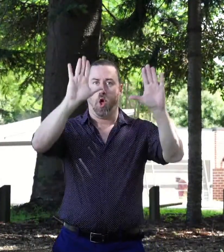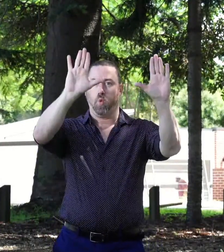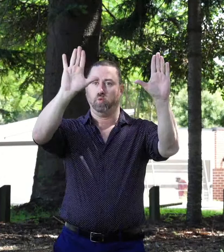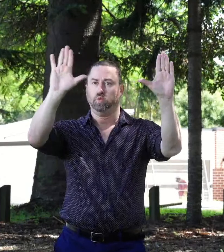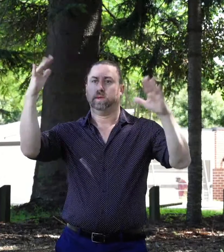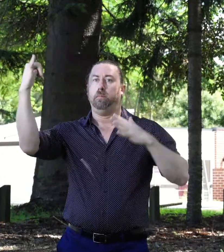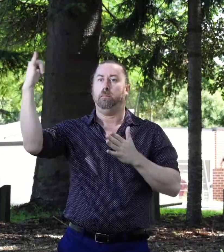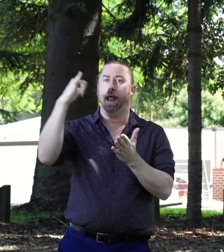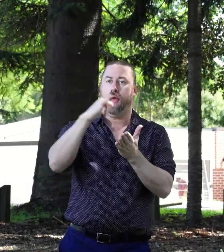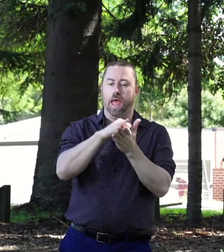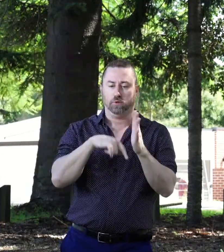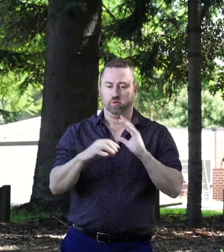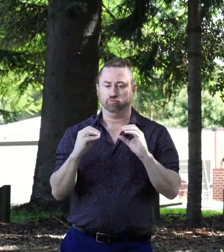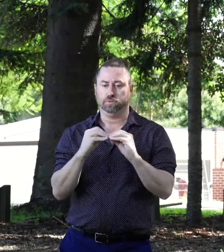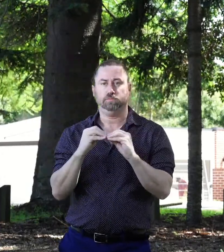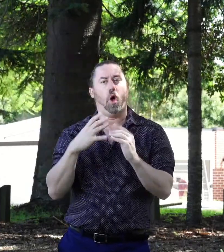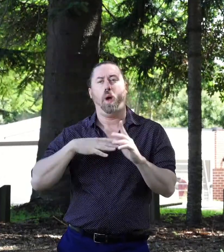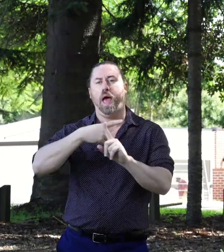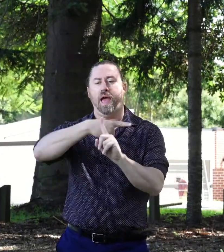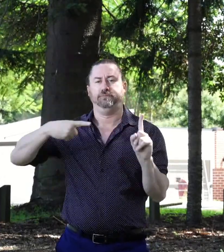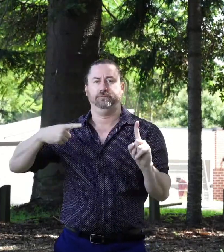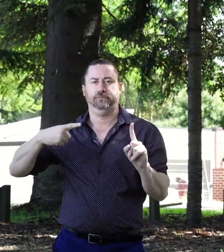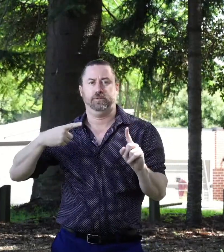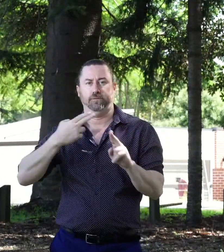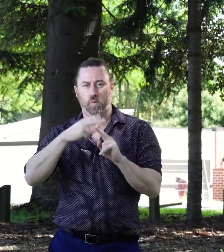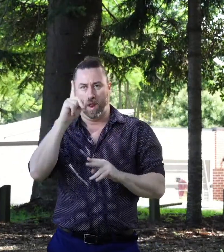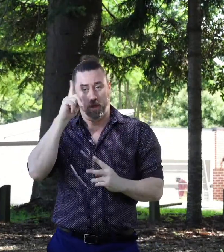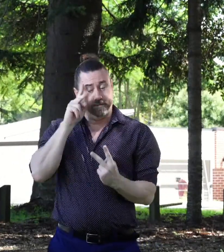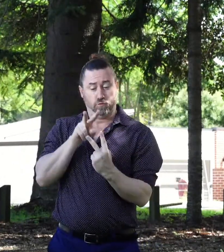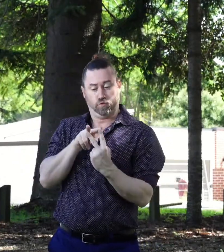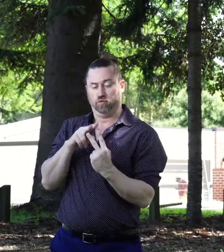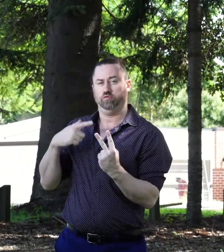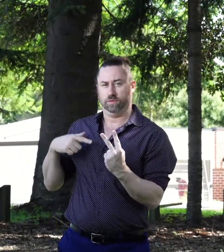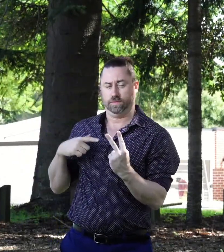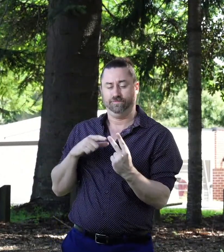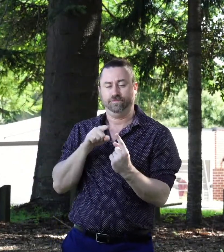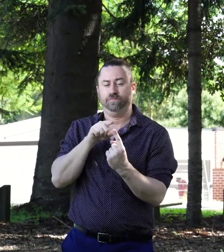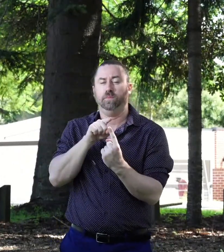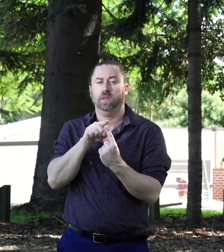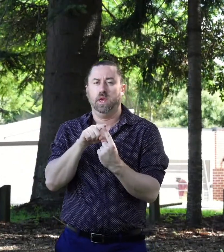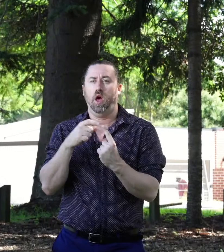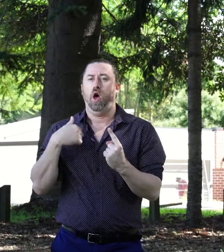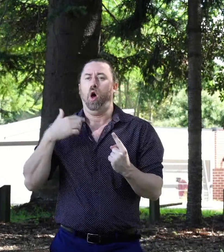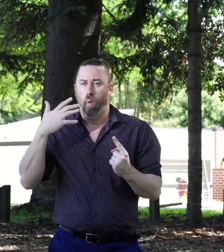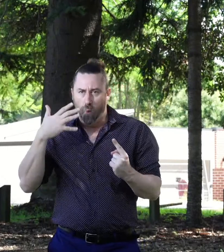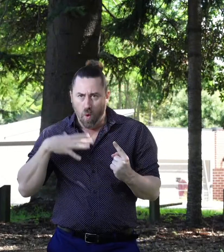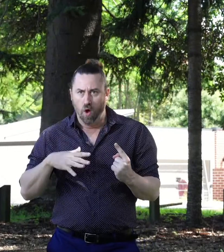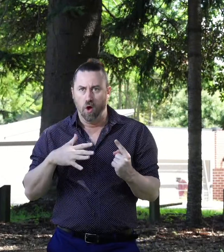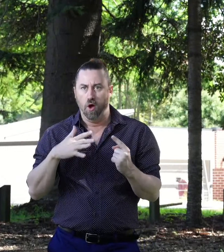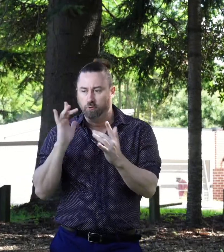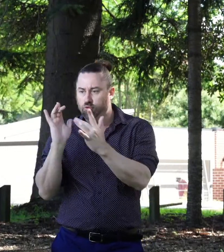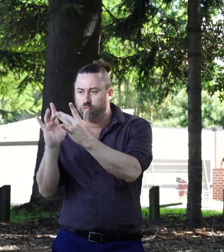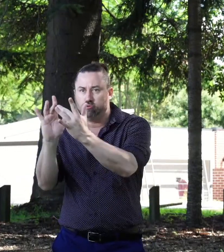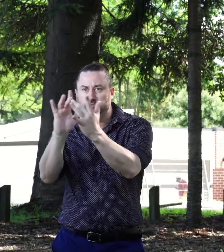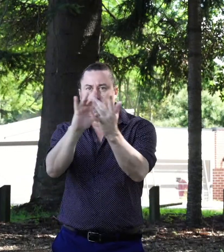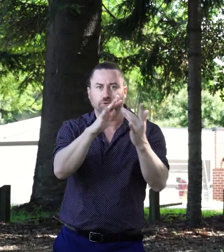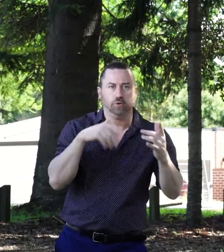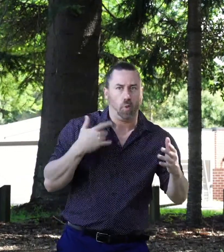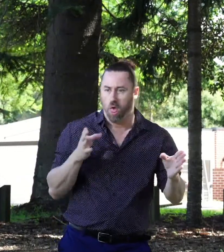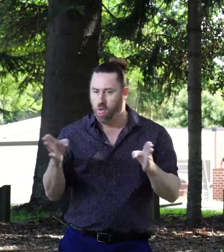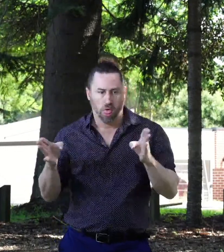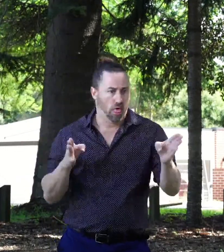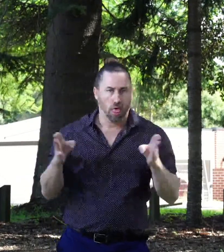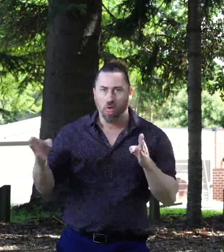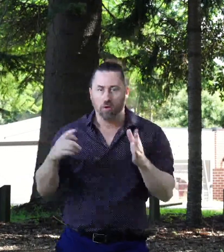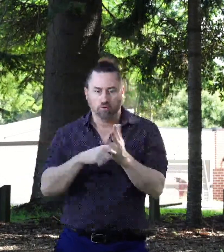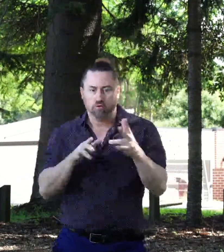overseas arrivals, I think this is very important for two reasons. The first reason is we want to be able to concentrate on this contact tracing, but